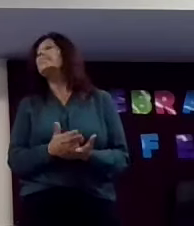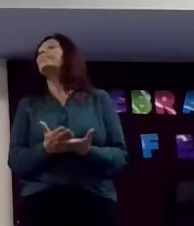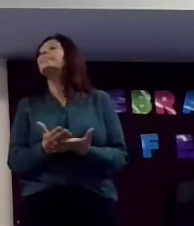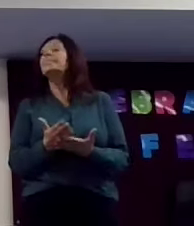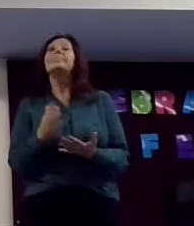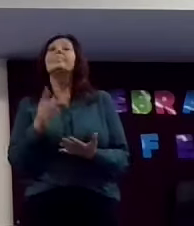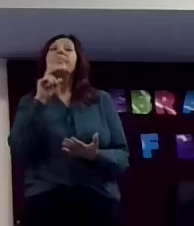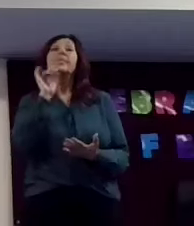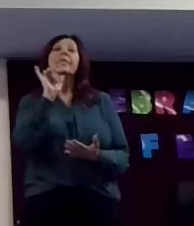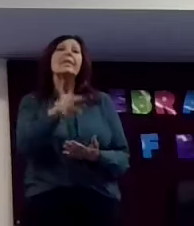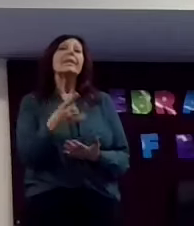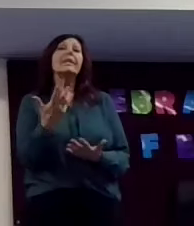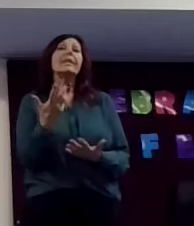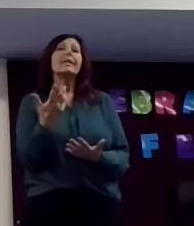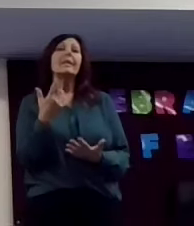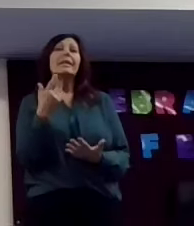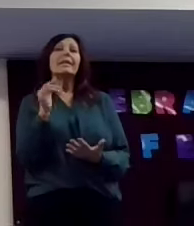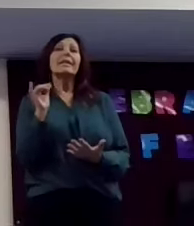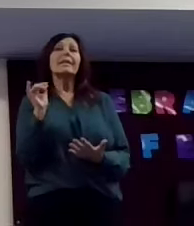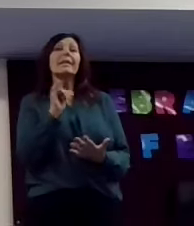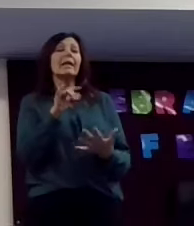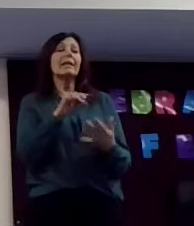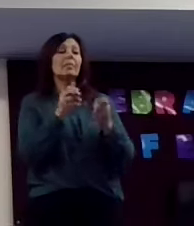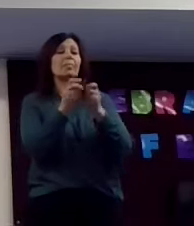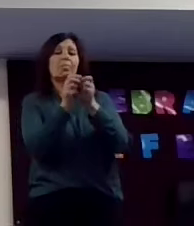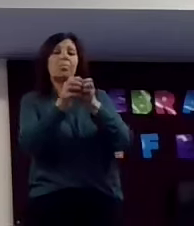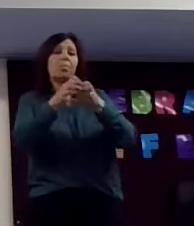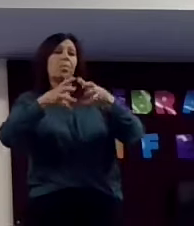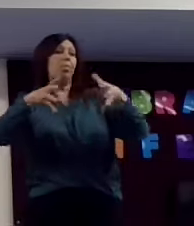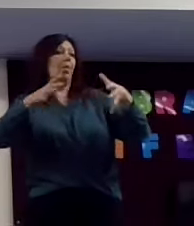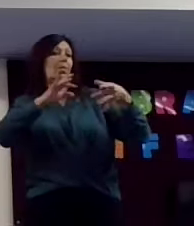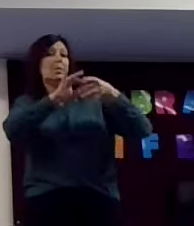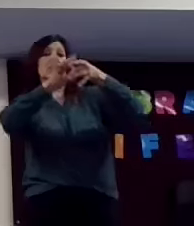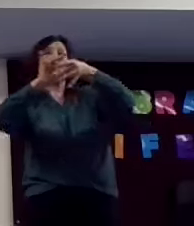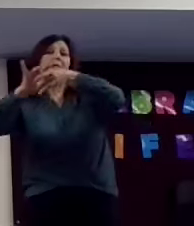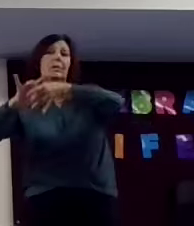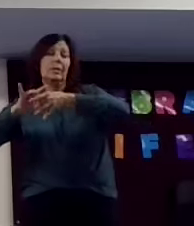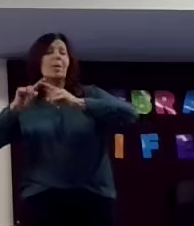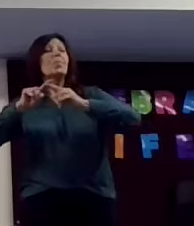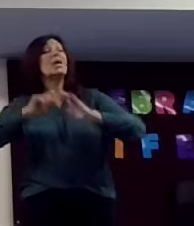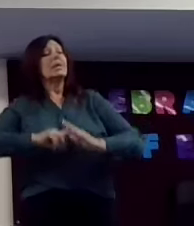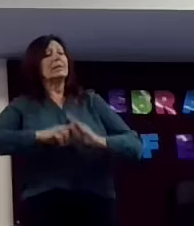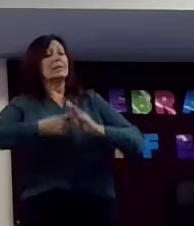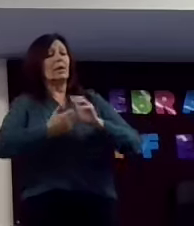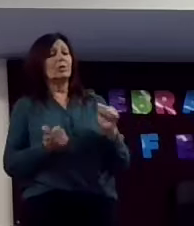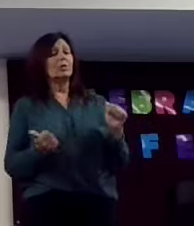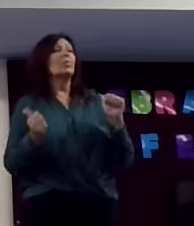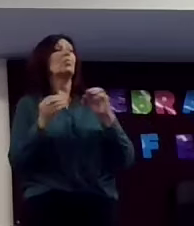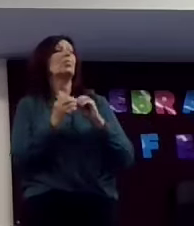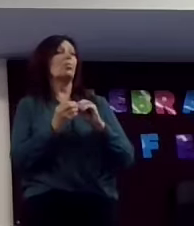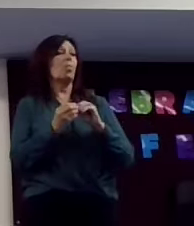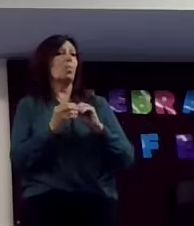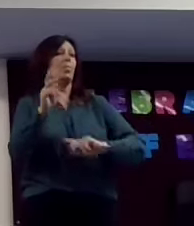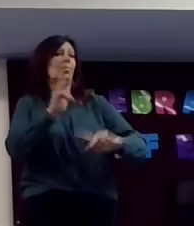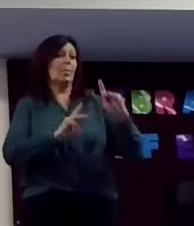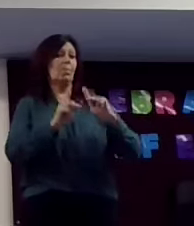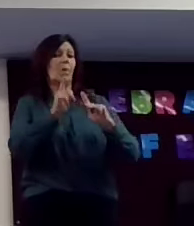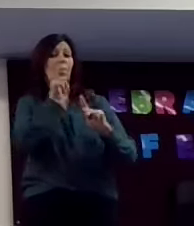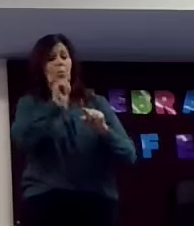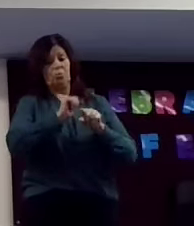So it kind of balloons itself out, but it all starts with more people who